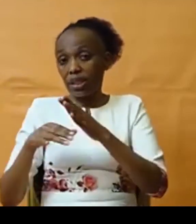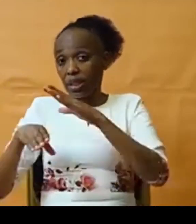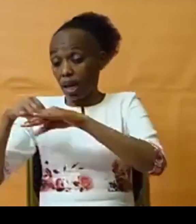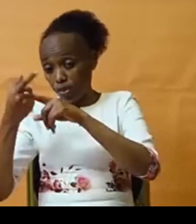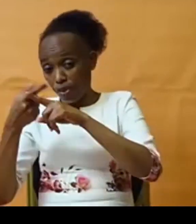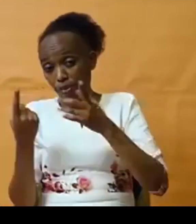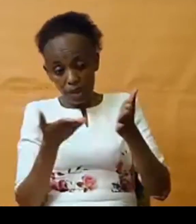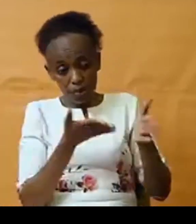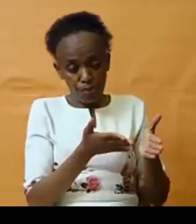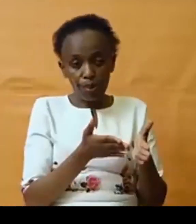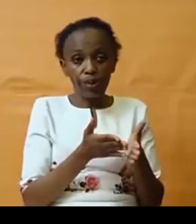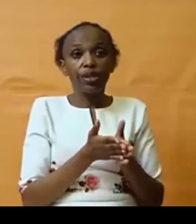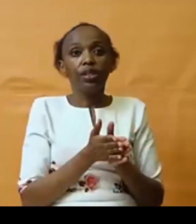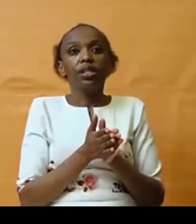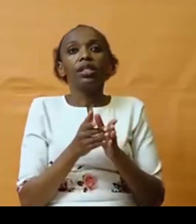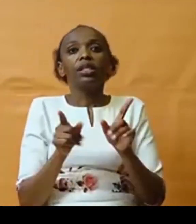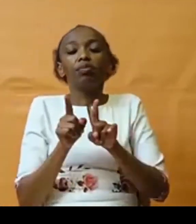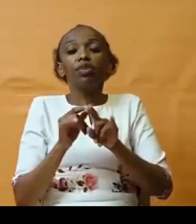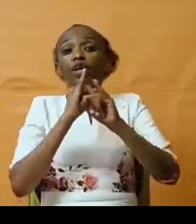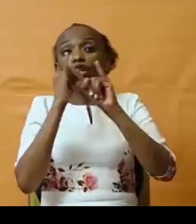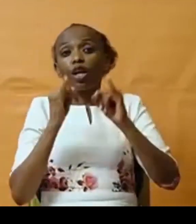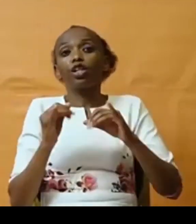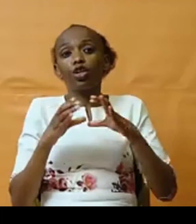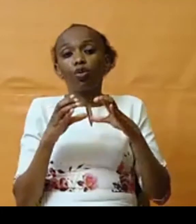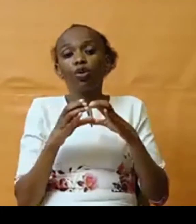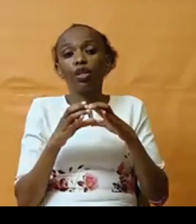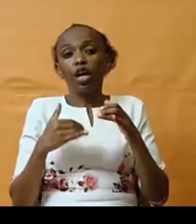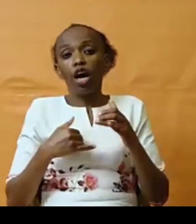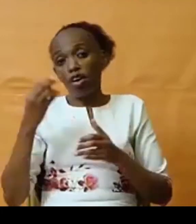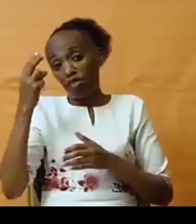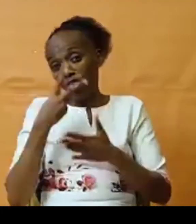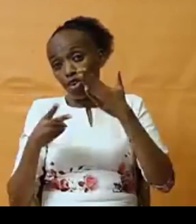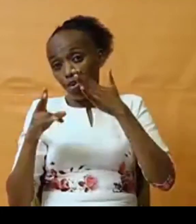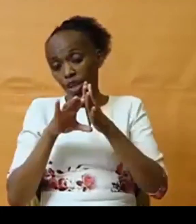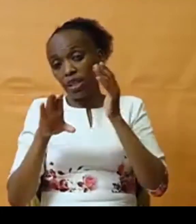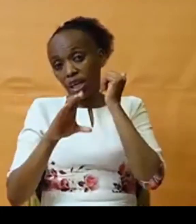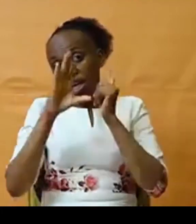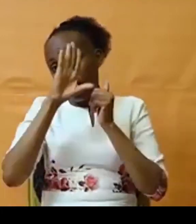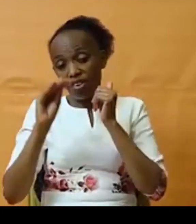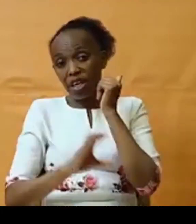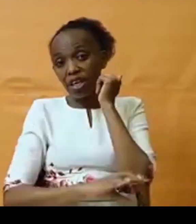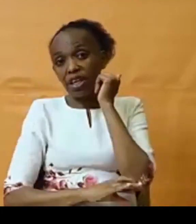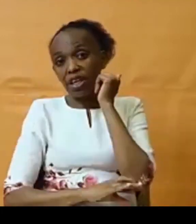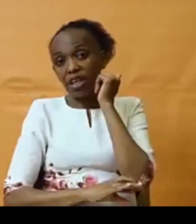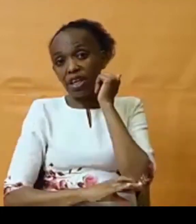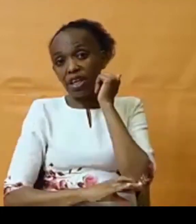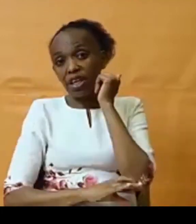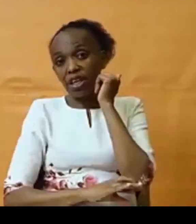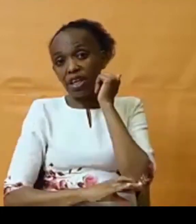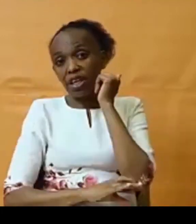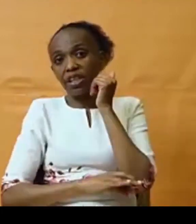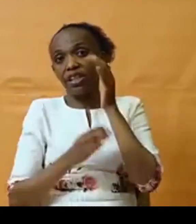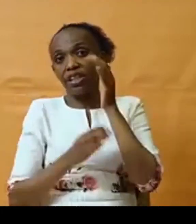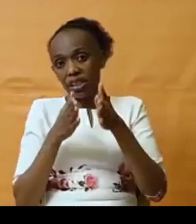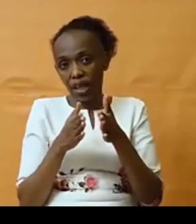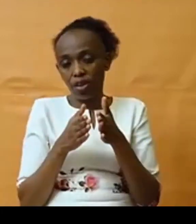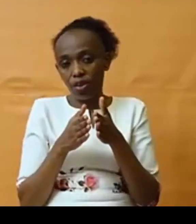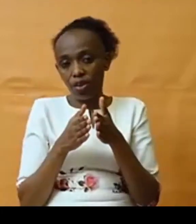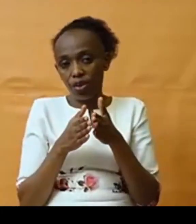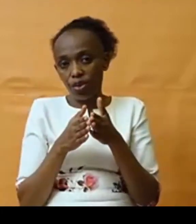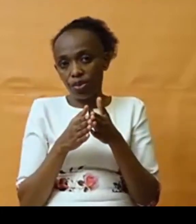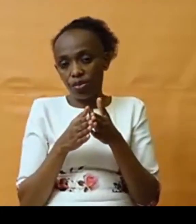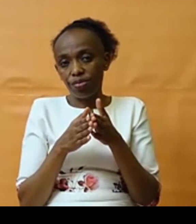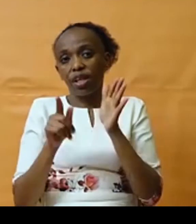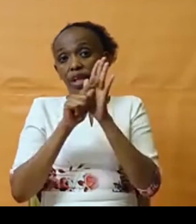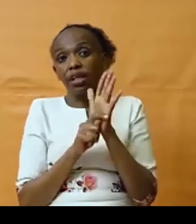these factors, signal to the international community the risk perception of African countries, and therefore the terms at which